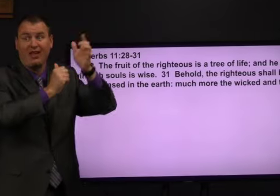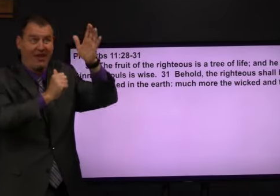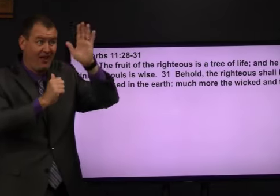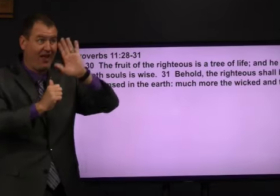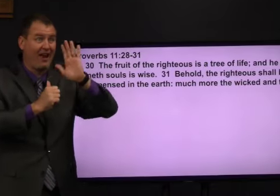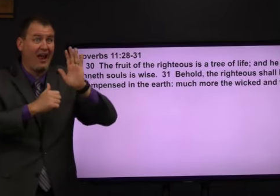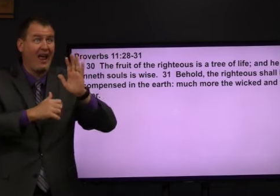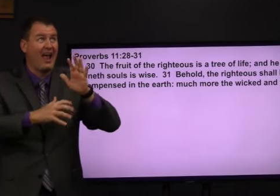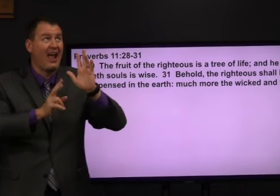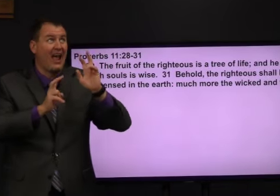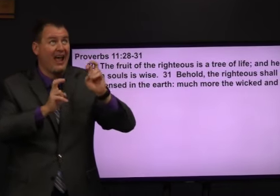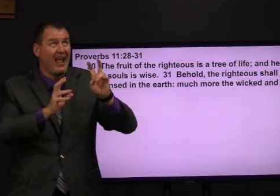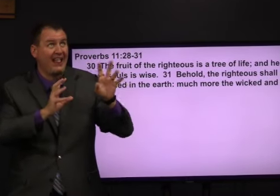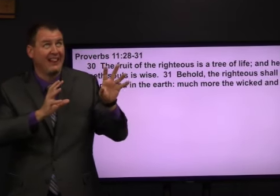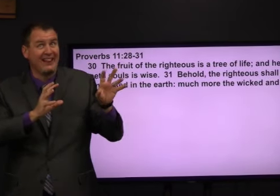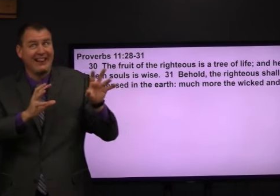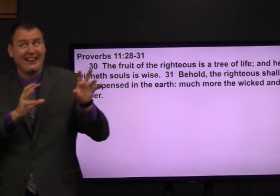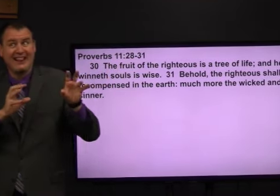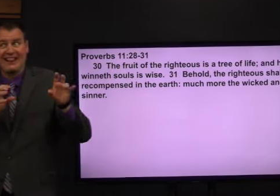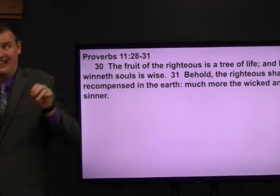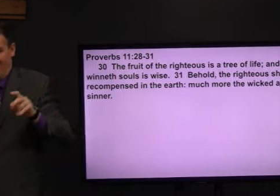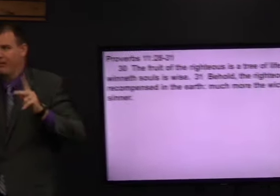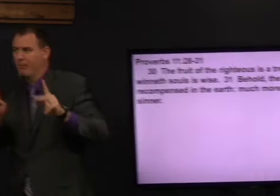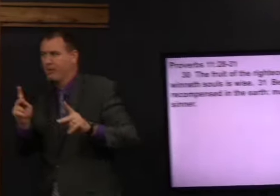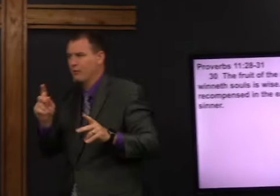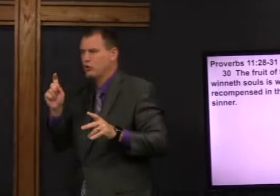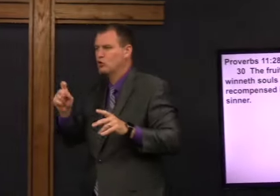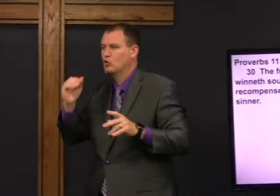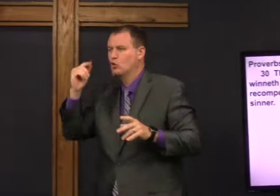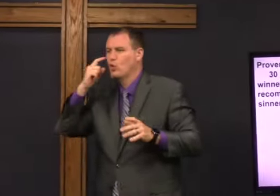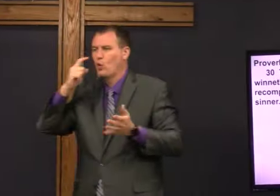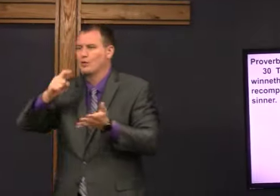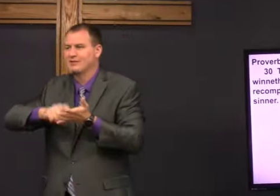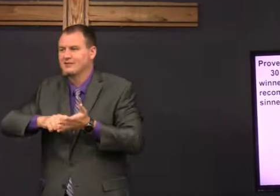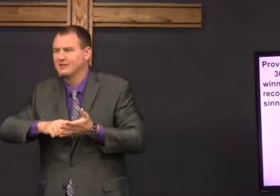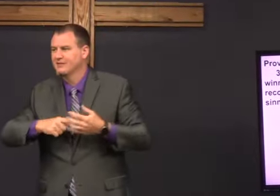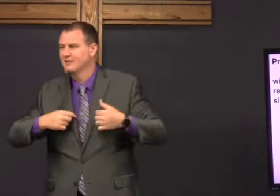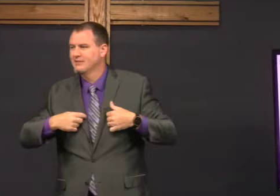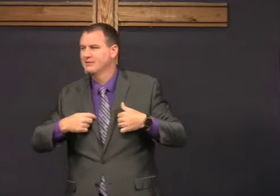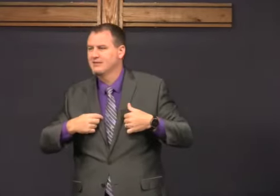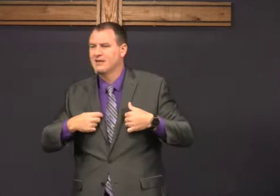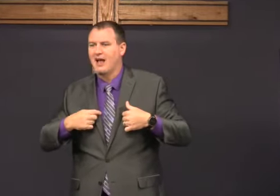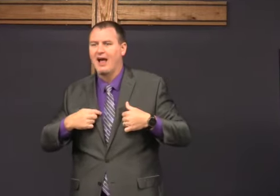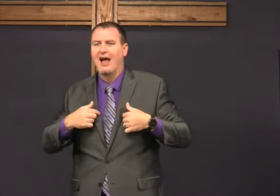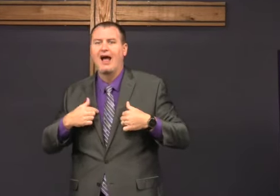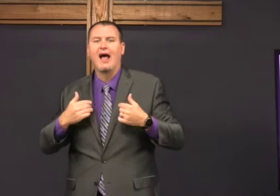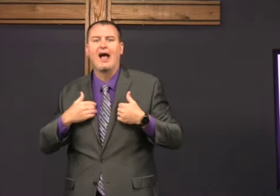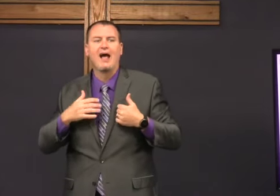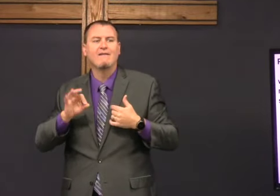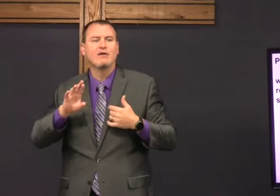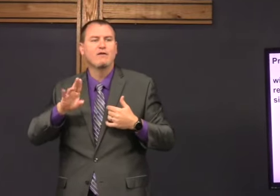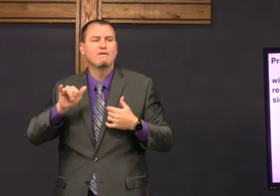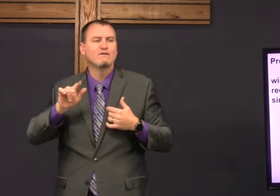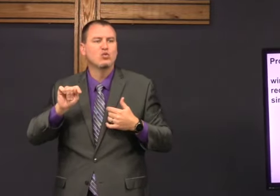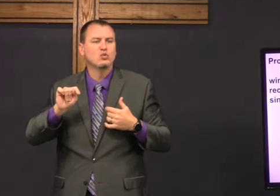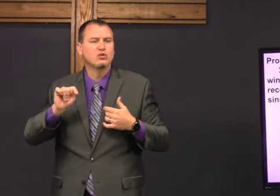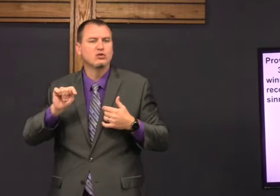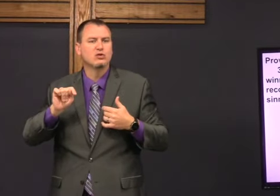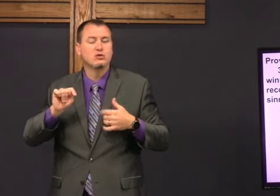I spend time with God, and then after I leave His presence, people should notice that I